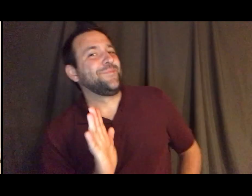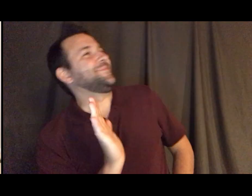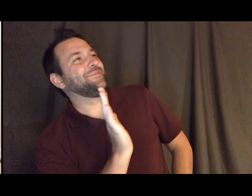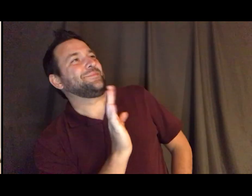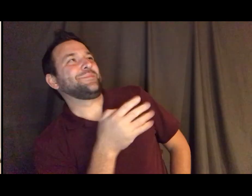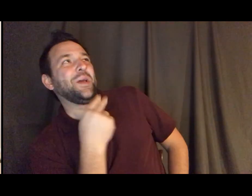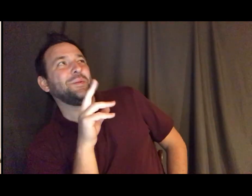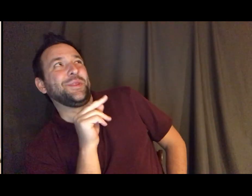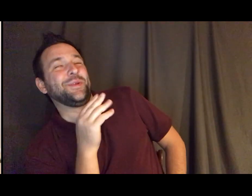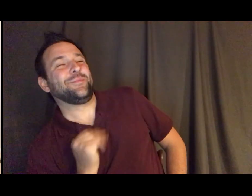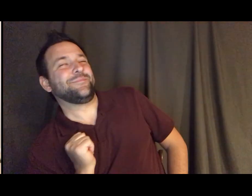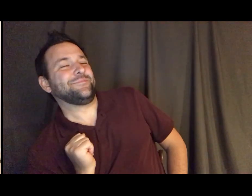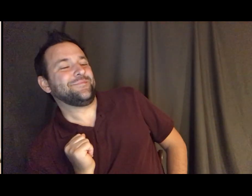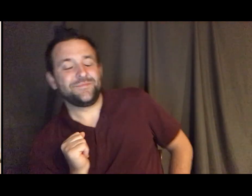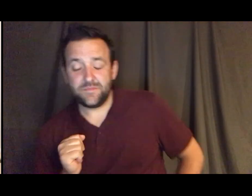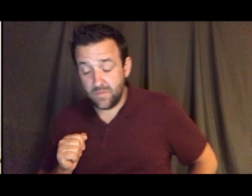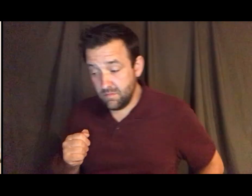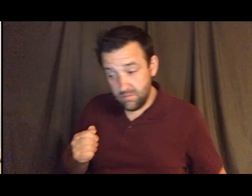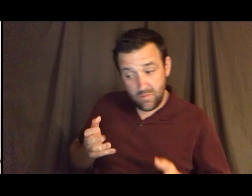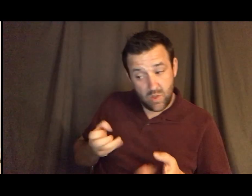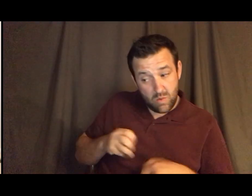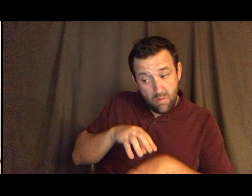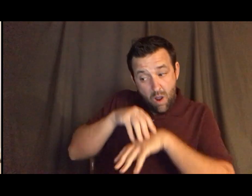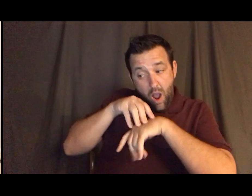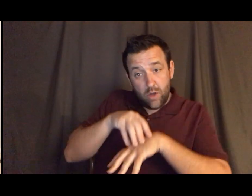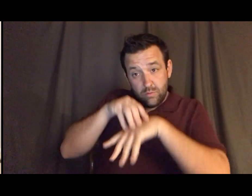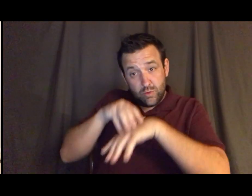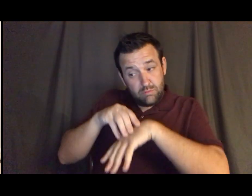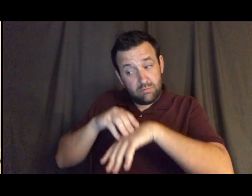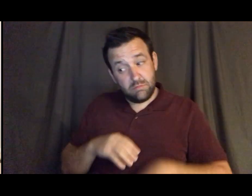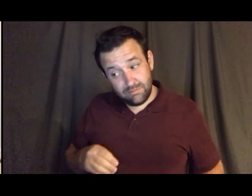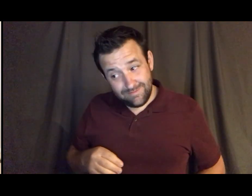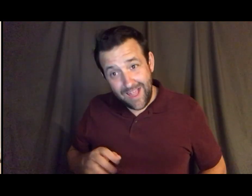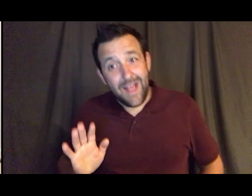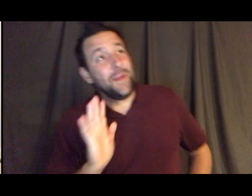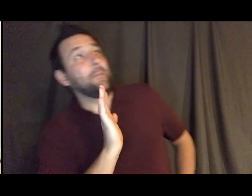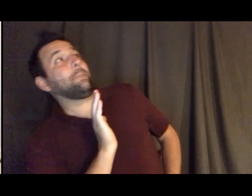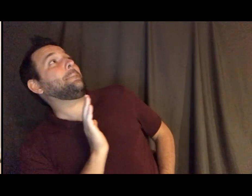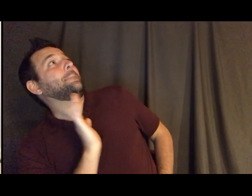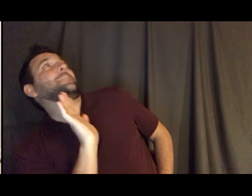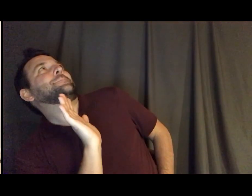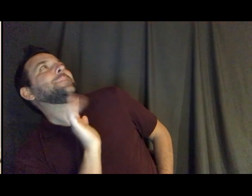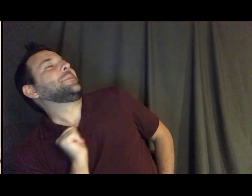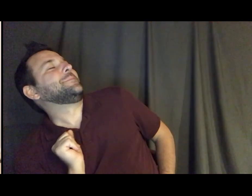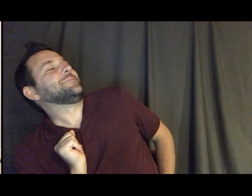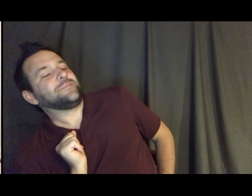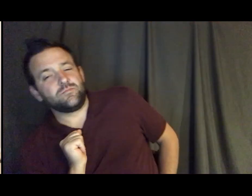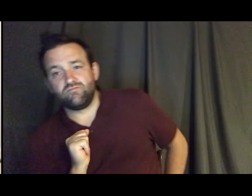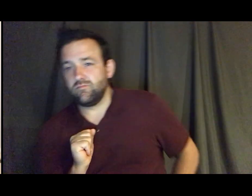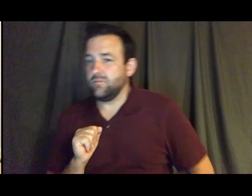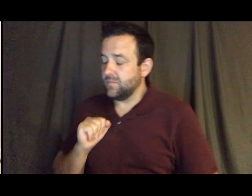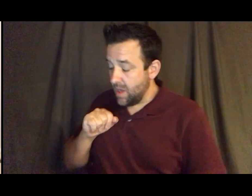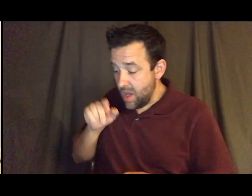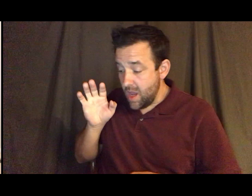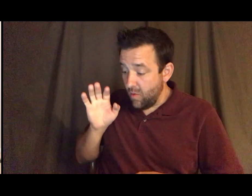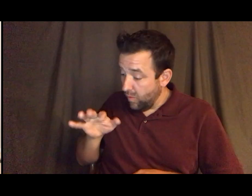if she would like an octopus. Julie said no. David's father asked Julie if she